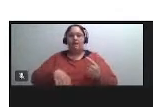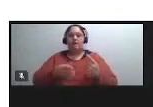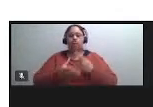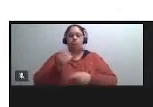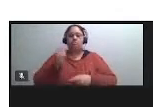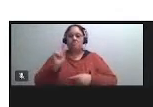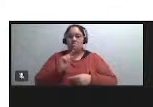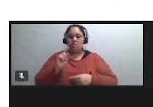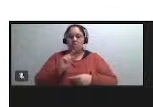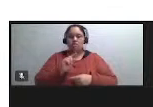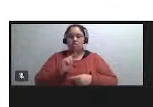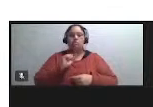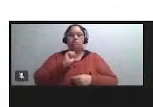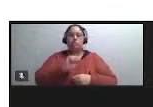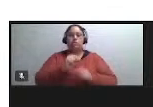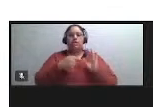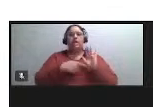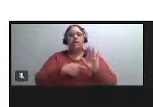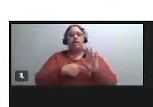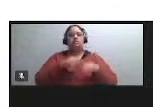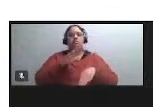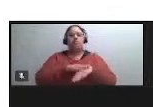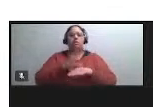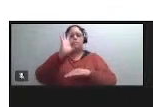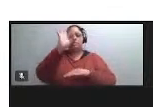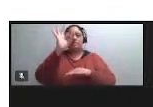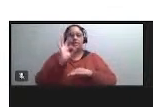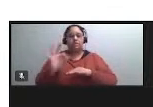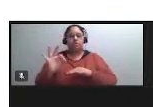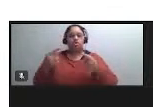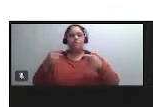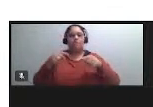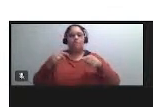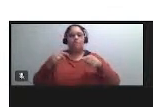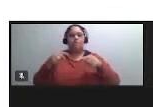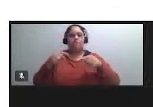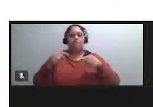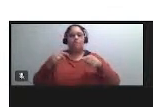is in respect of the indicator on the percentage compliance by the